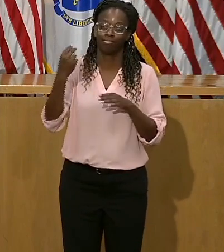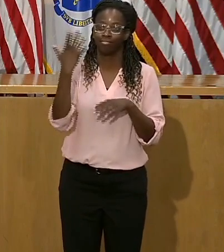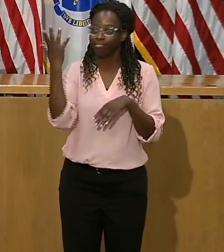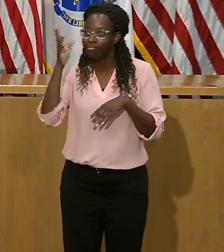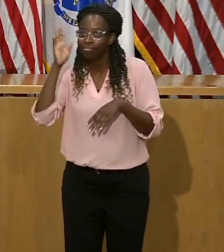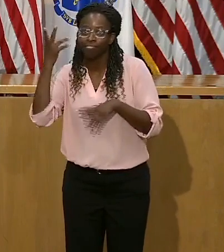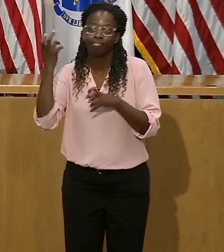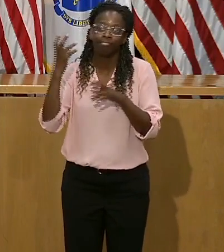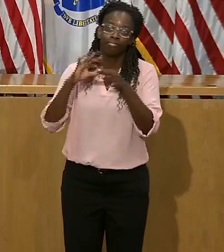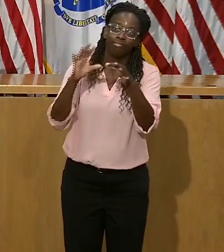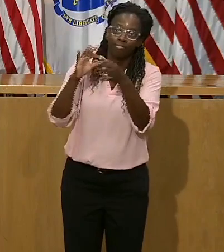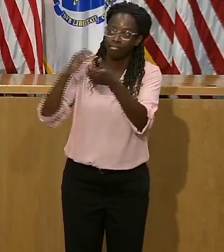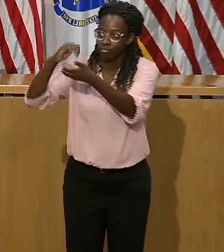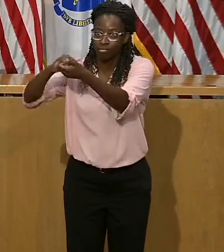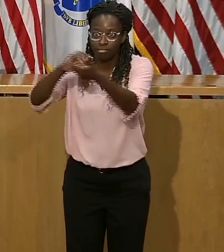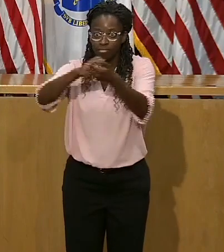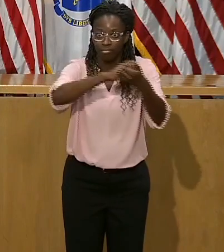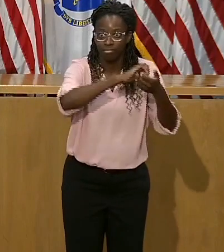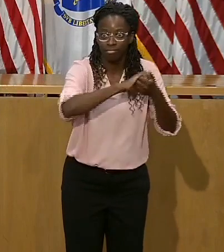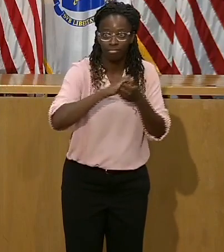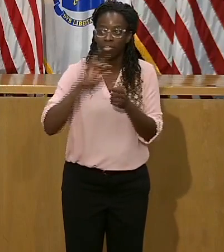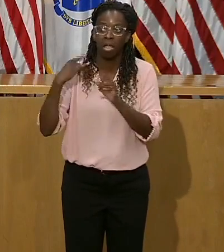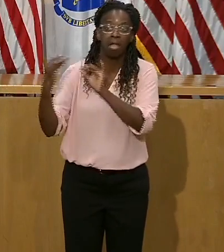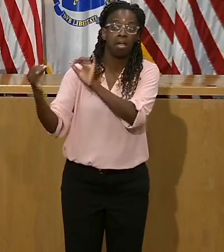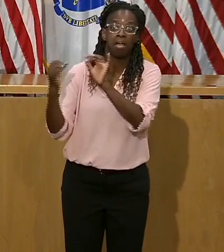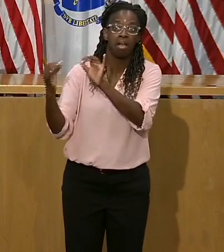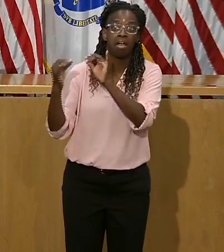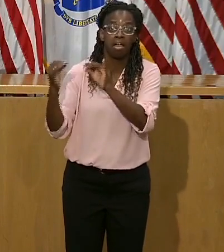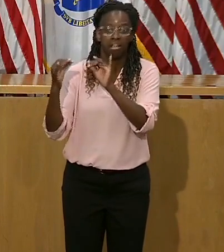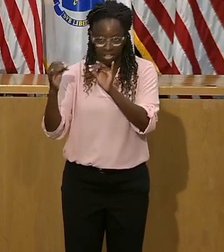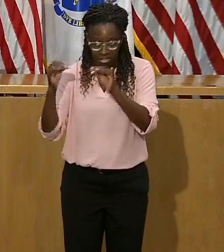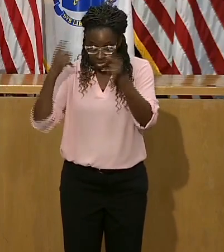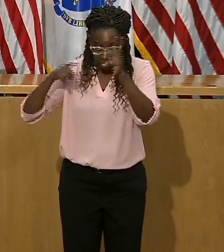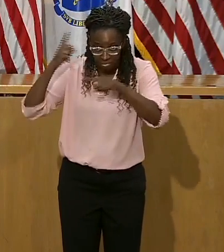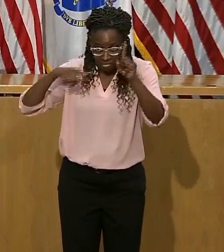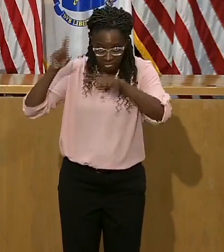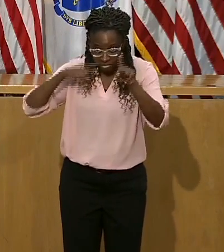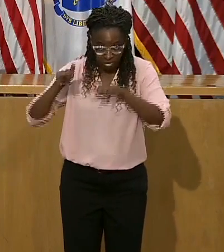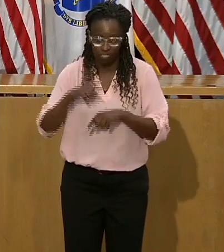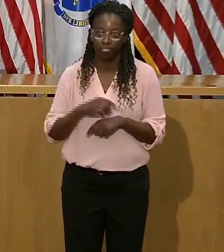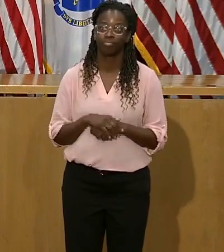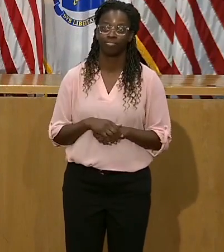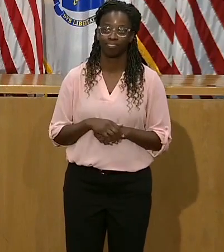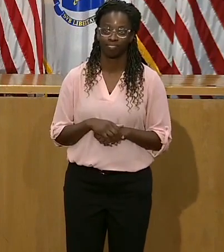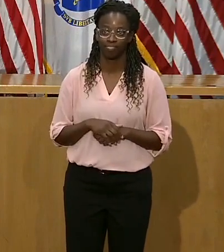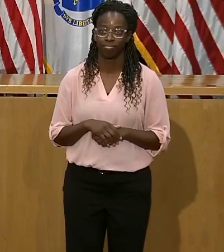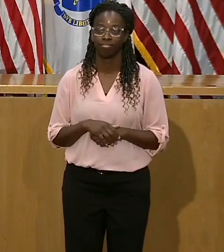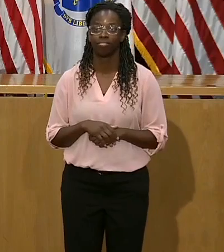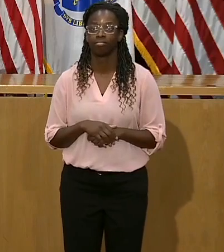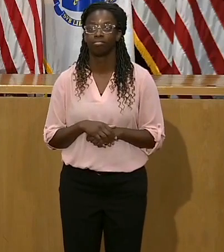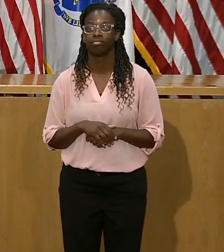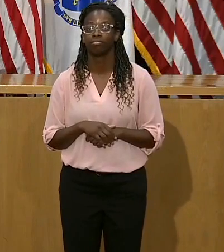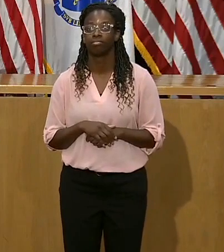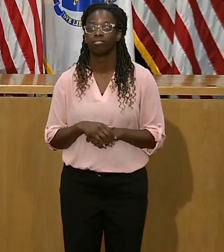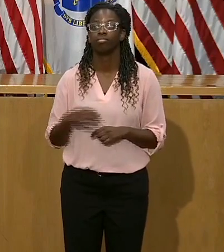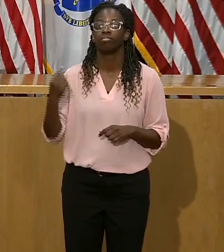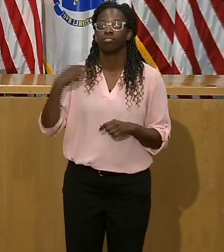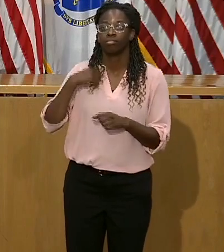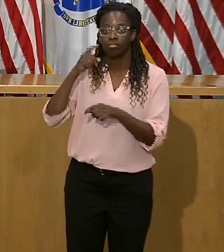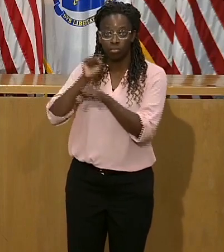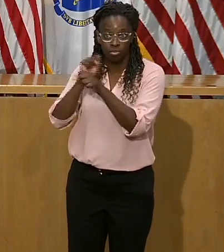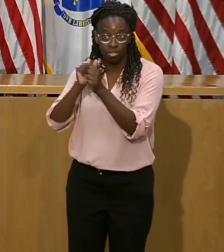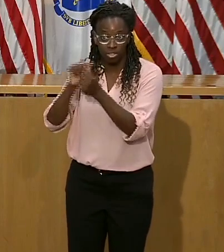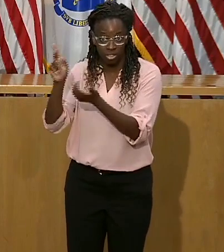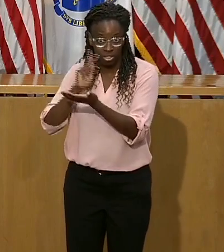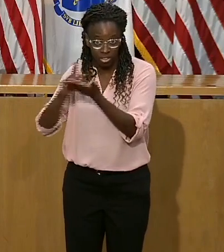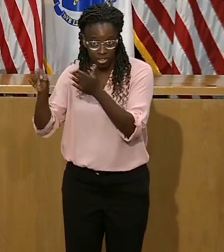of businesses secure forgivable federal payroll protection loans and other private and public relief dollars. We have